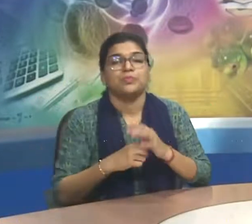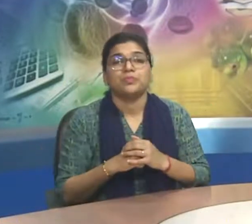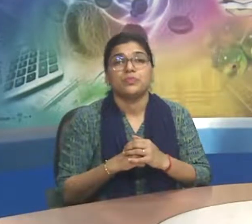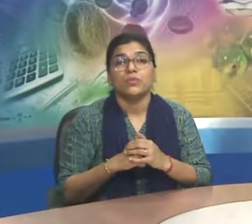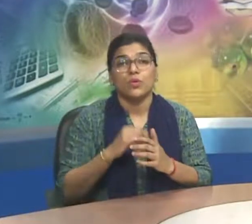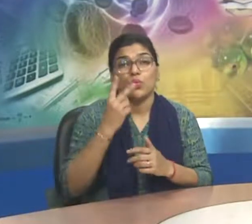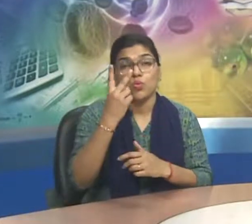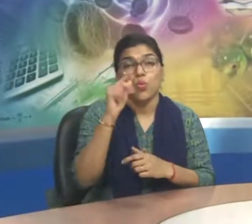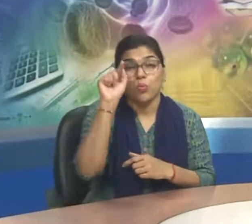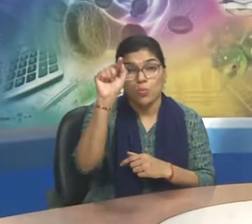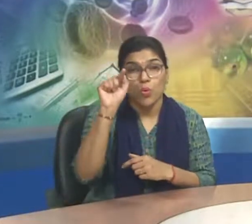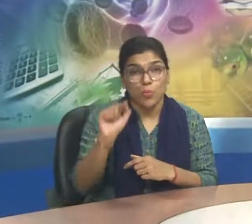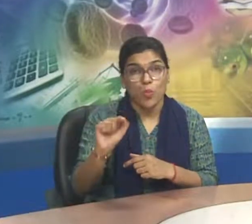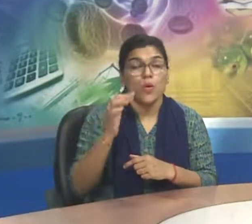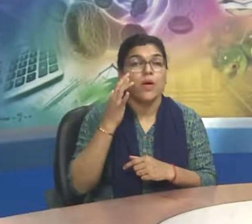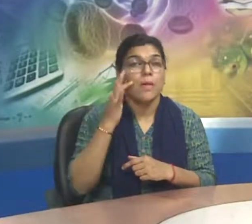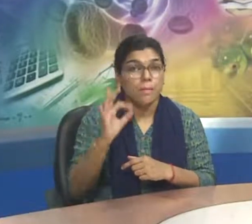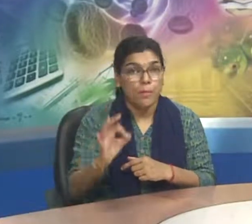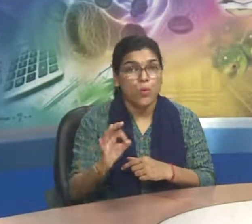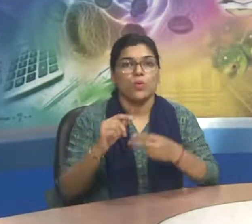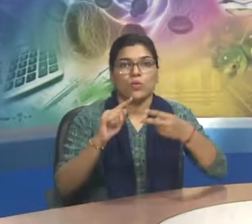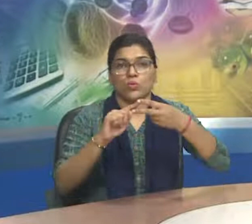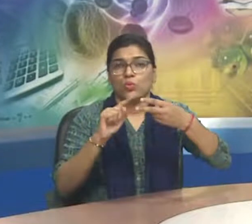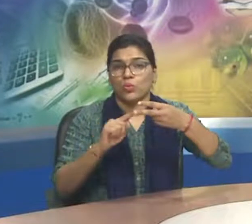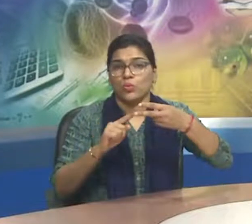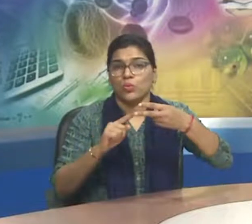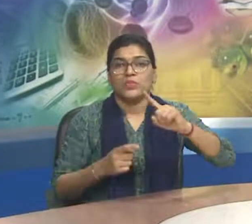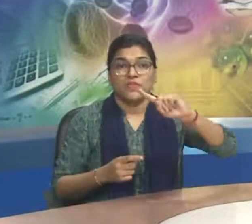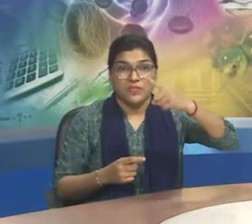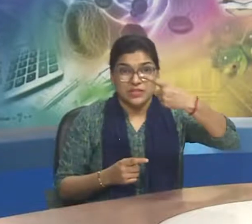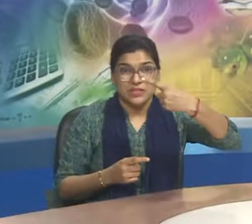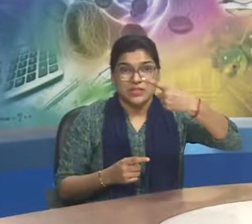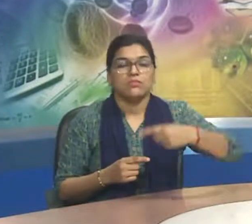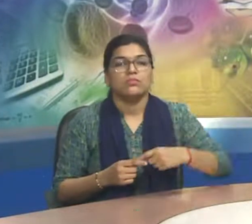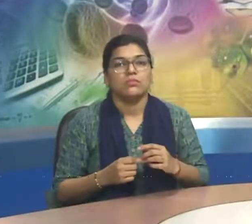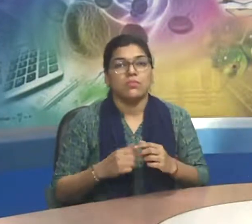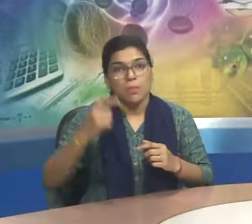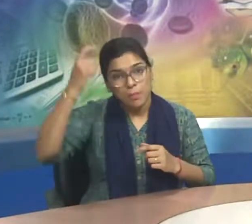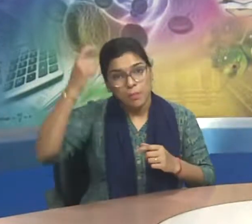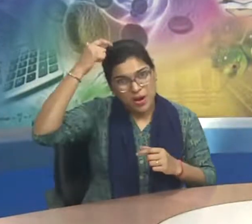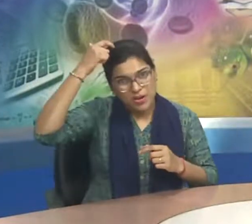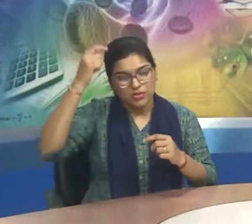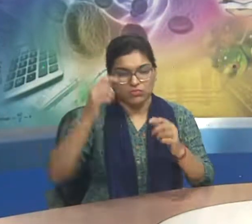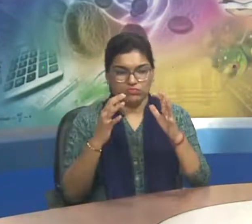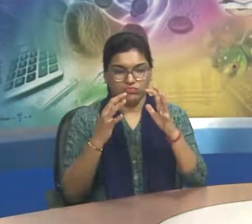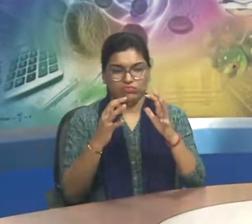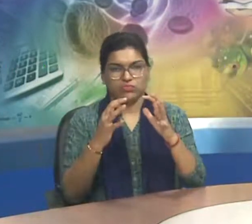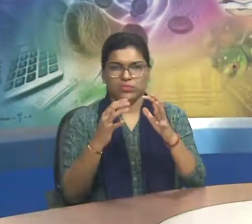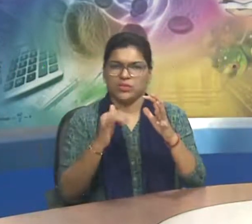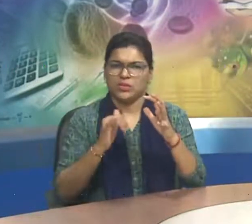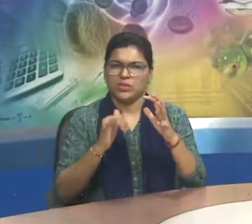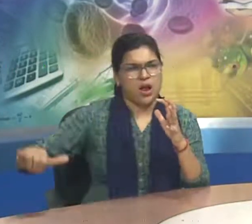The two major trends in human evolutions have been these. The first one is